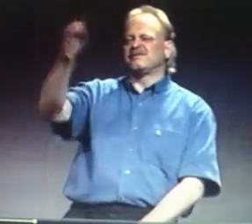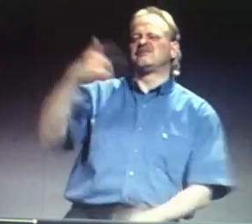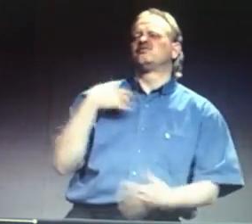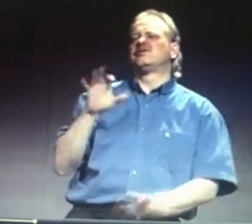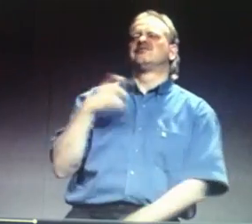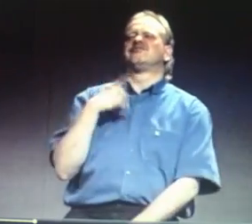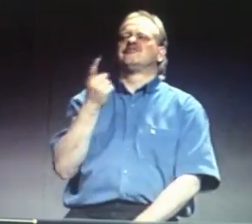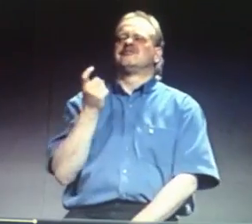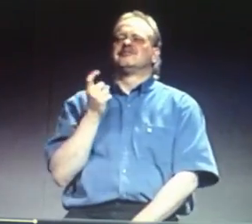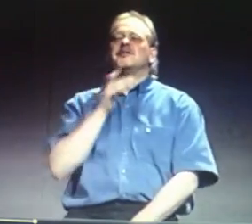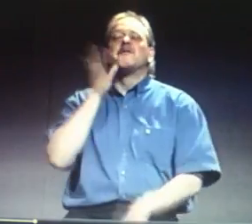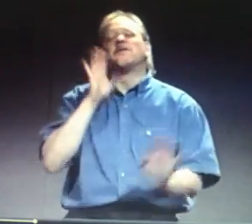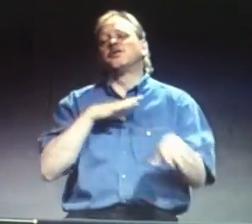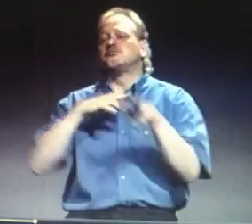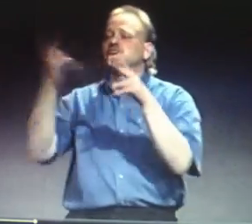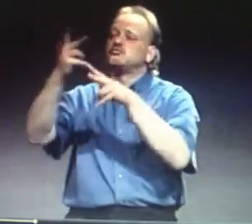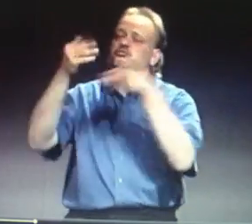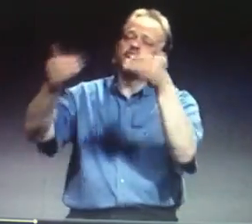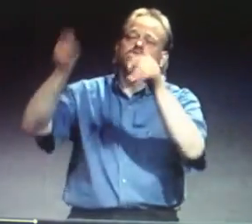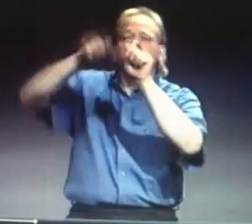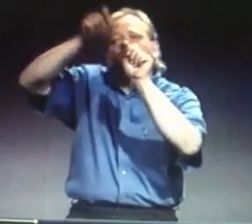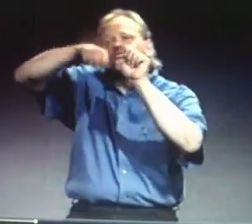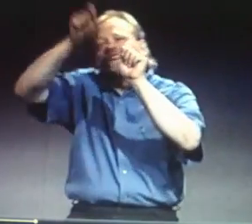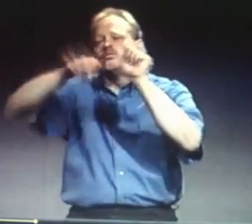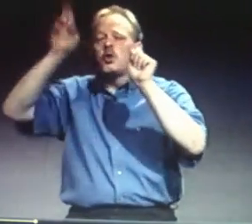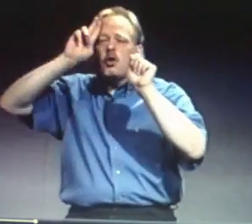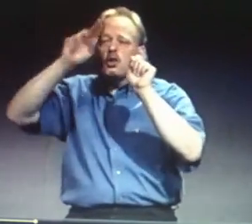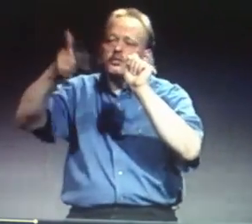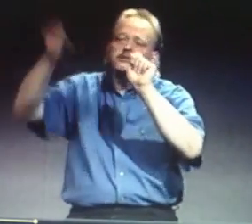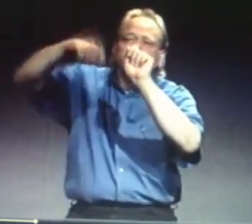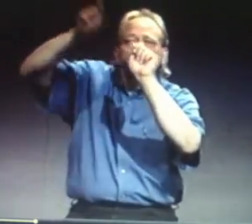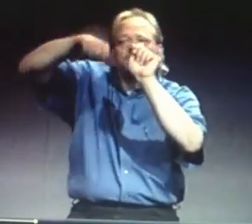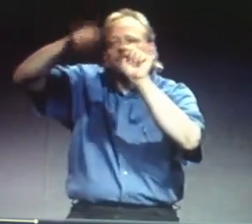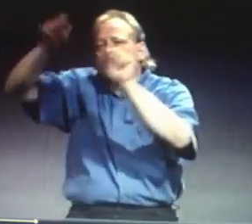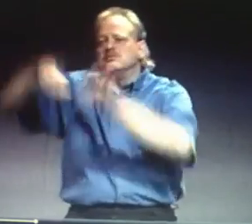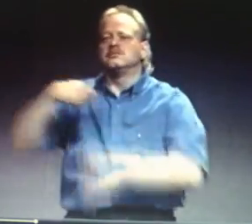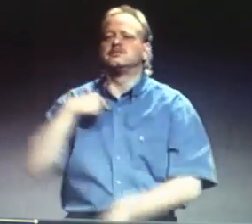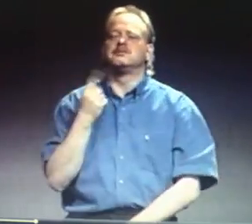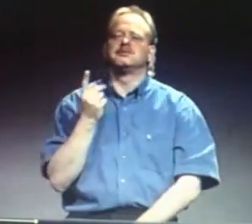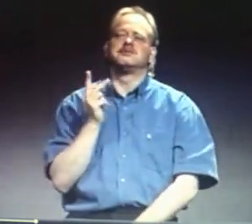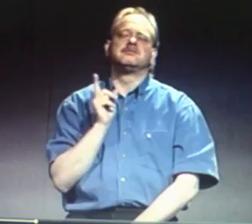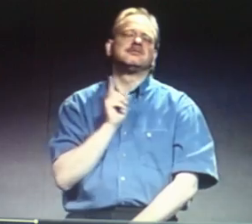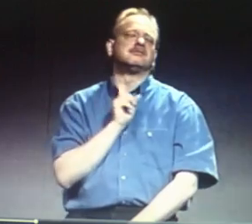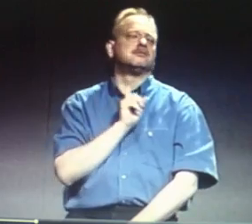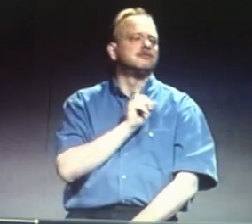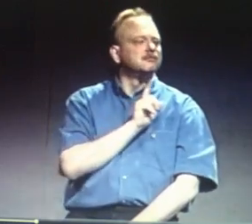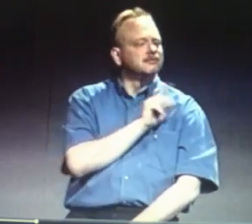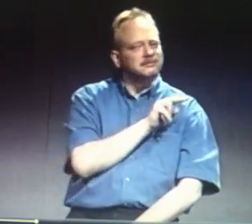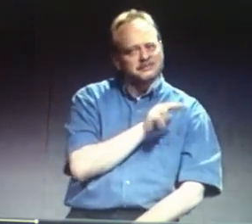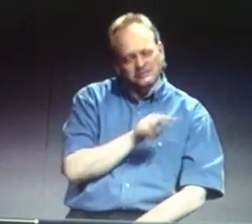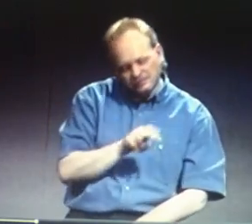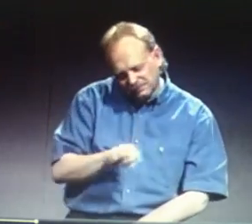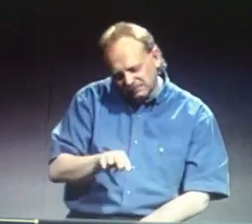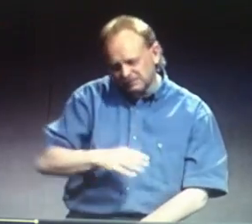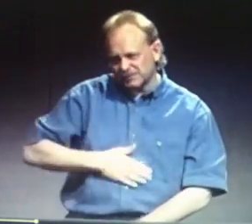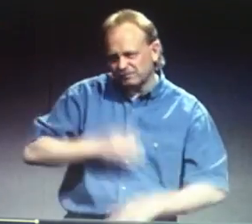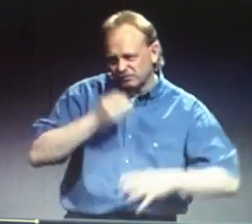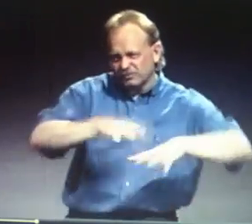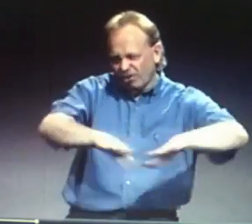We get about halfway done and I'm looking around and I see the pile of guts. I get real curious. So I